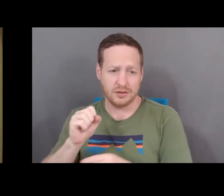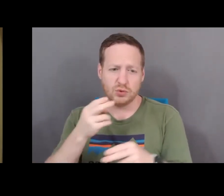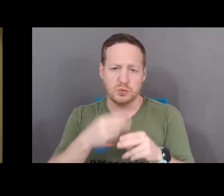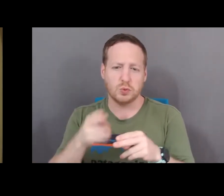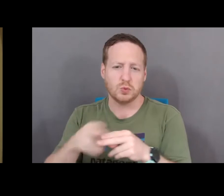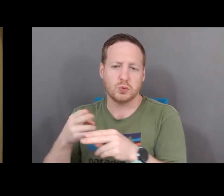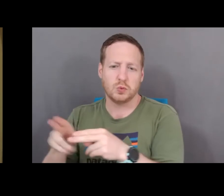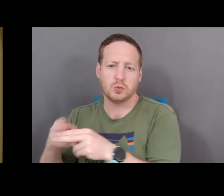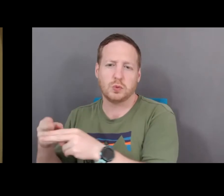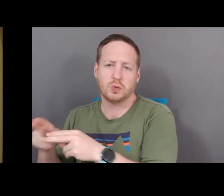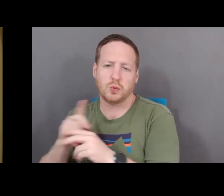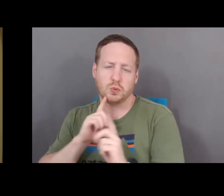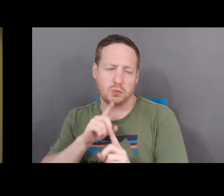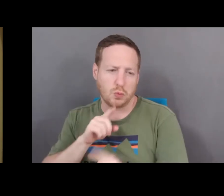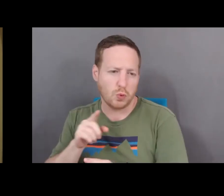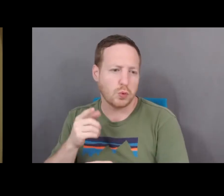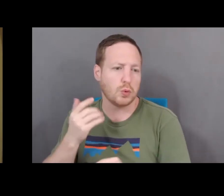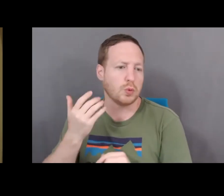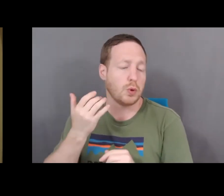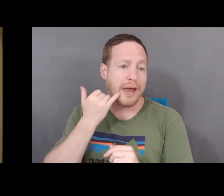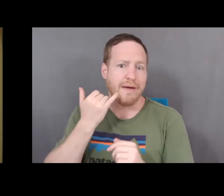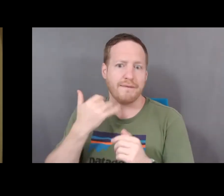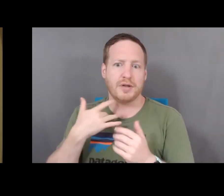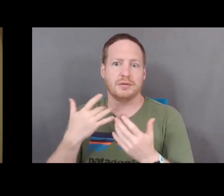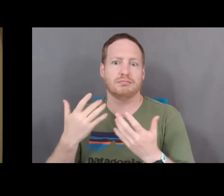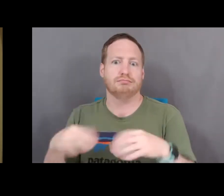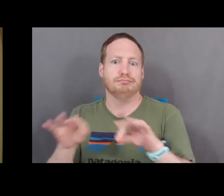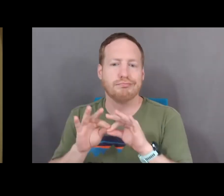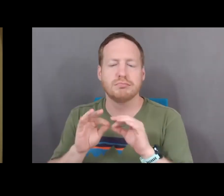So I'm hoping that different committees, these reports will be brief.